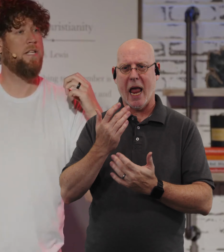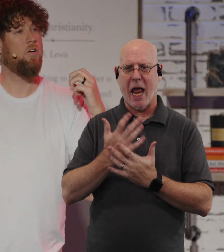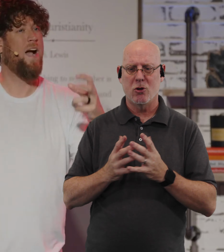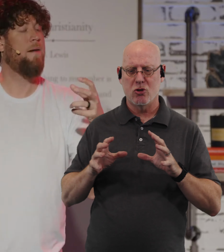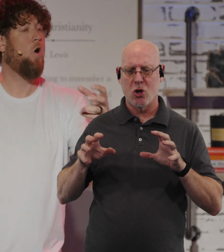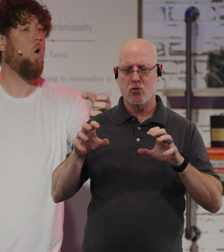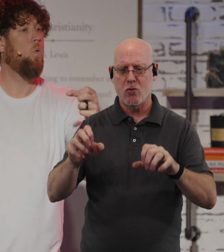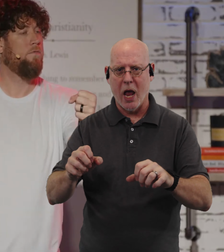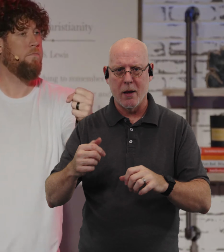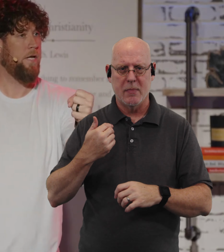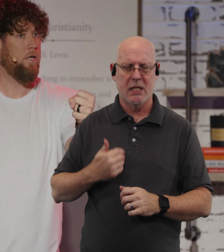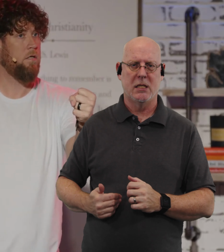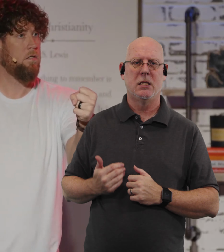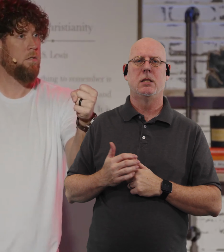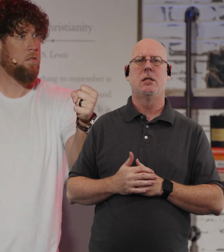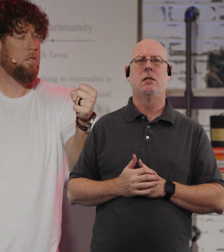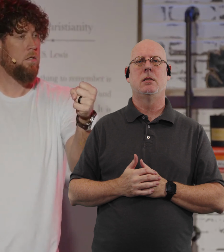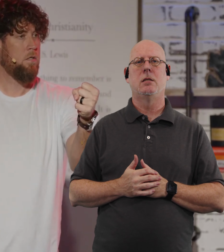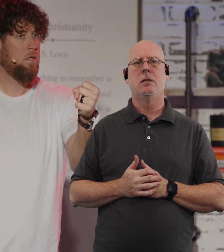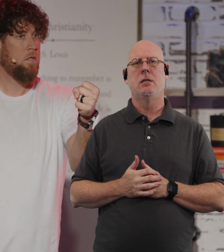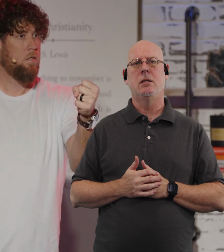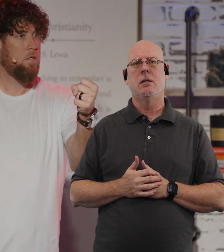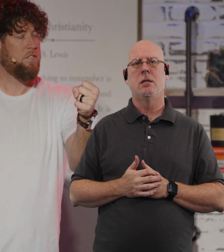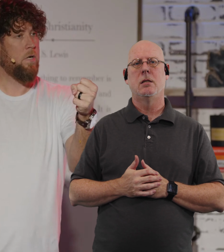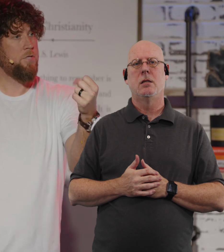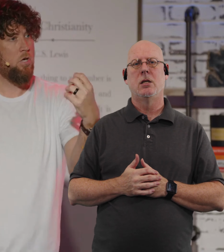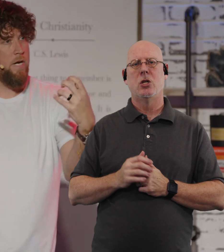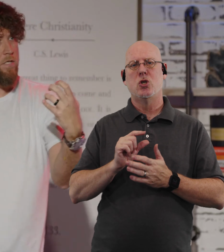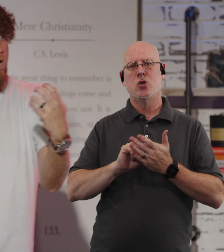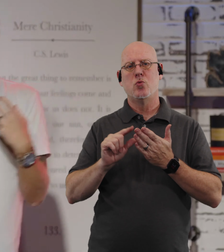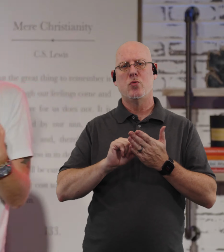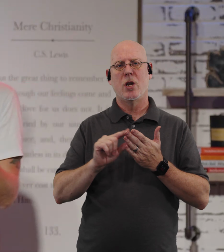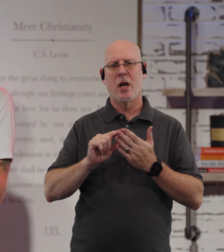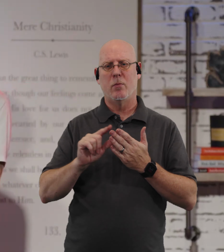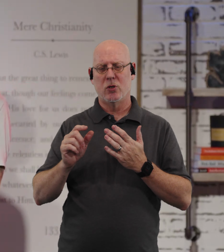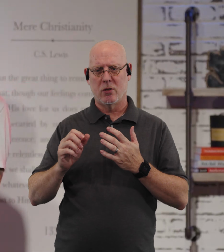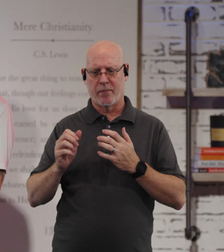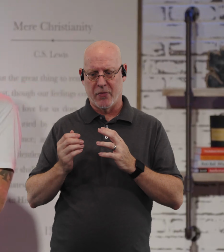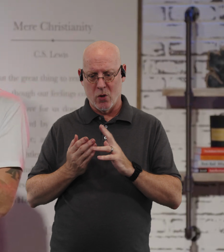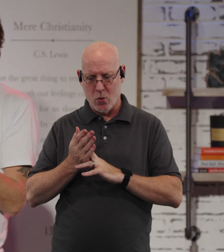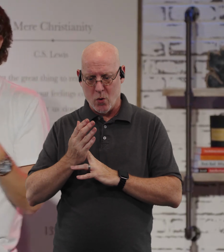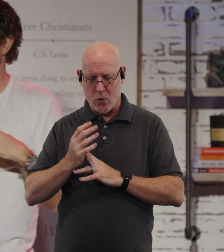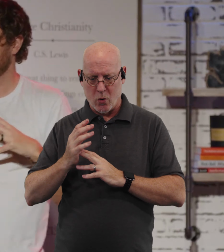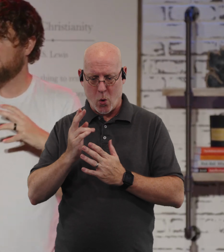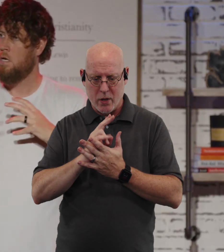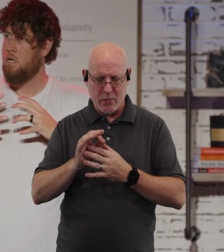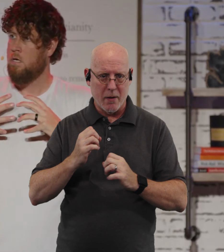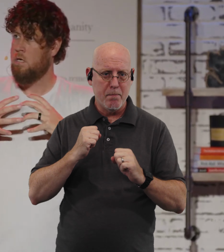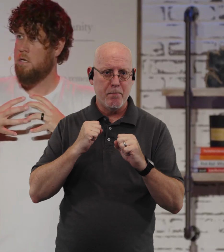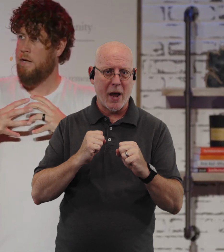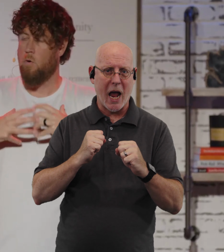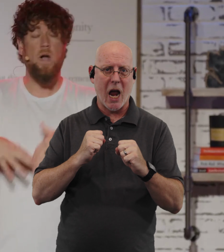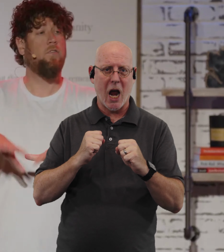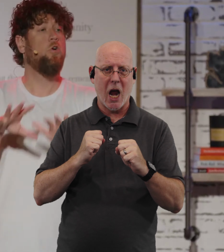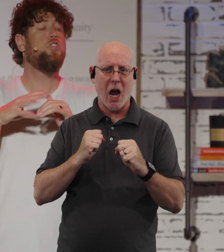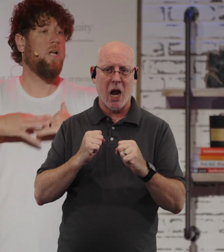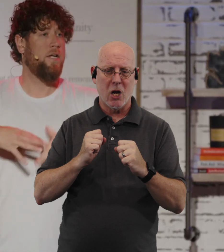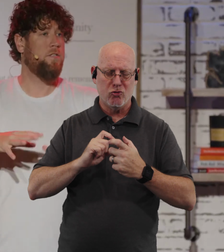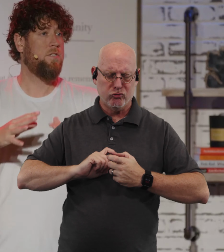hands. They grab hold of me. That scripture, it comes with him by the power of the Holy Spirit, and